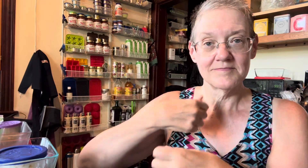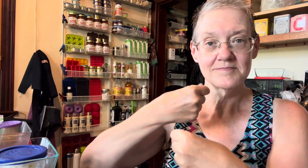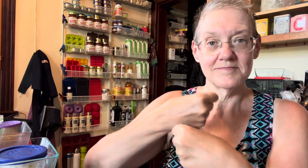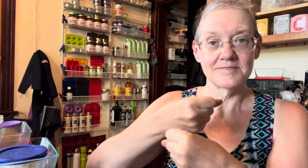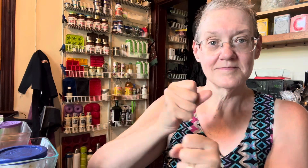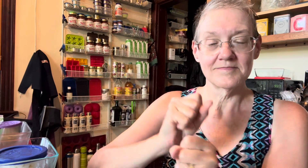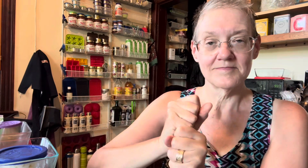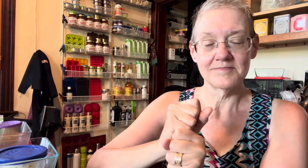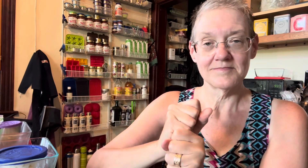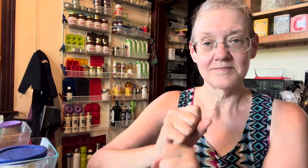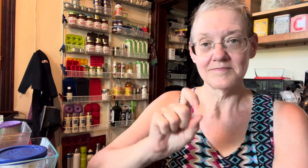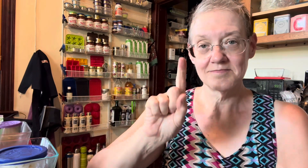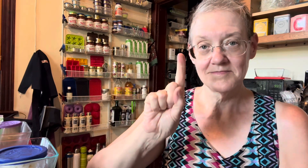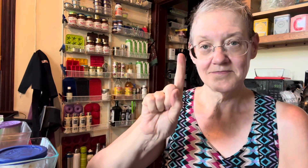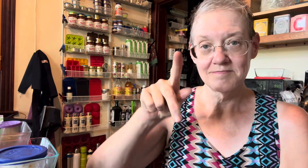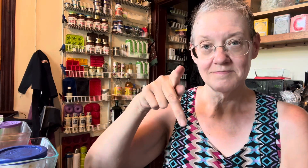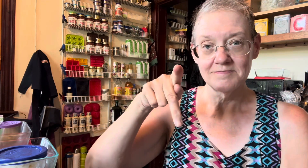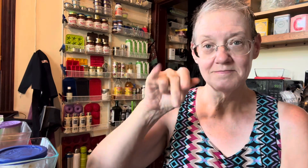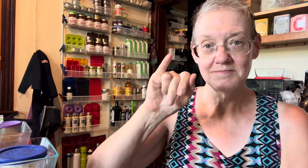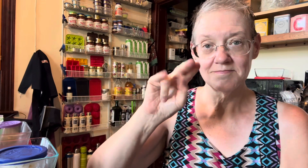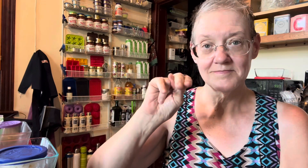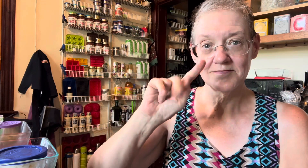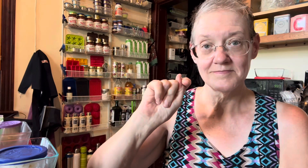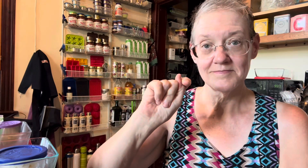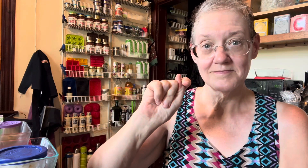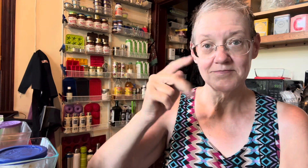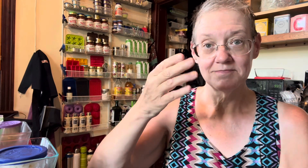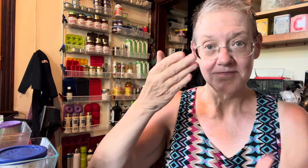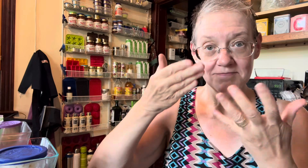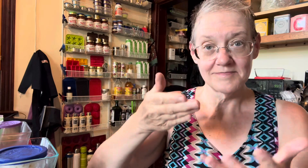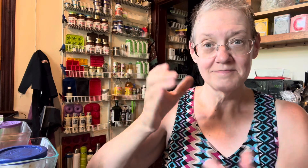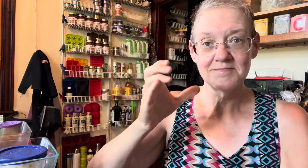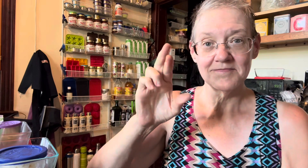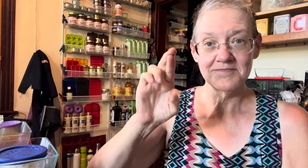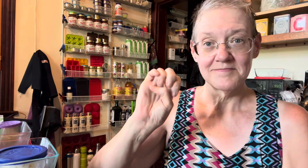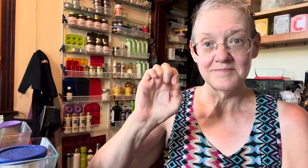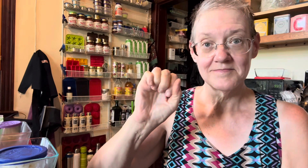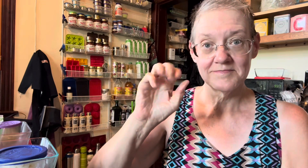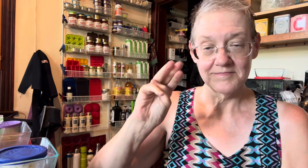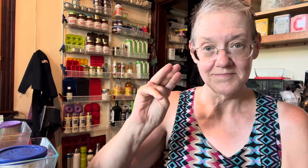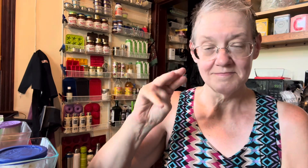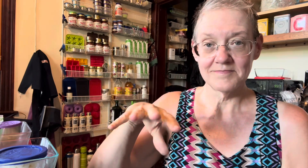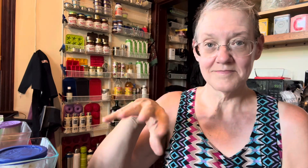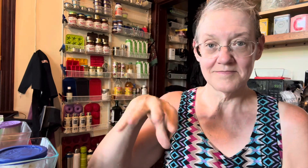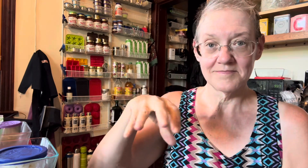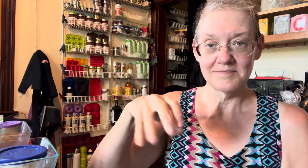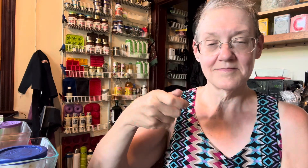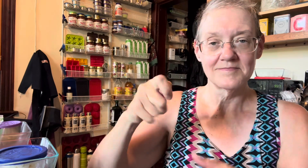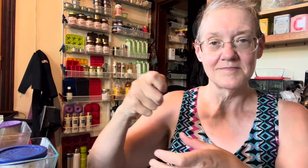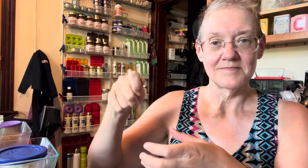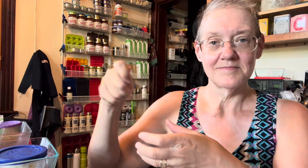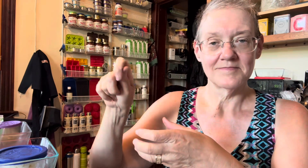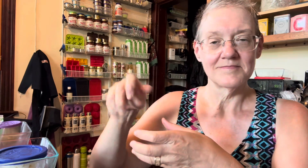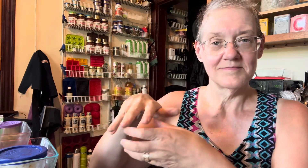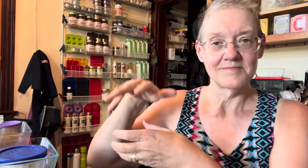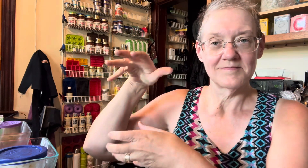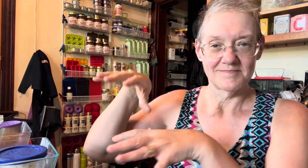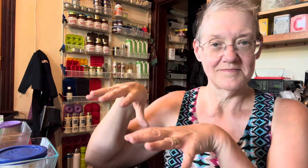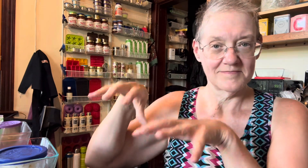And I'm now making 1 pint of heavy cream at a time. I whip it up and put it